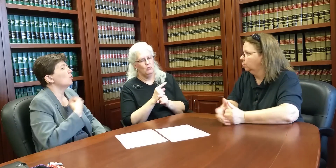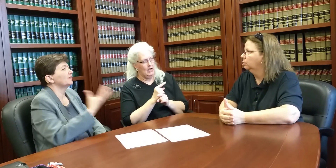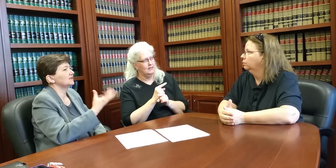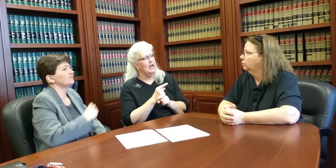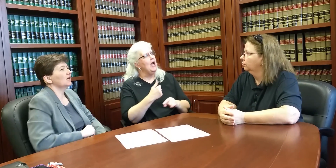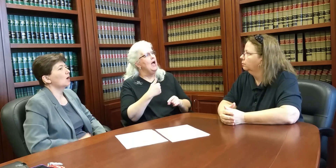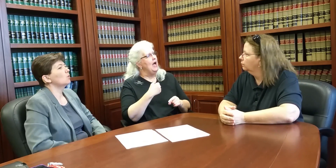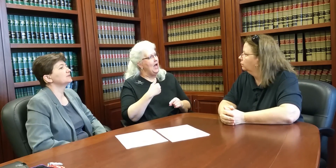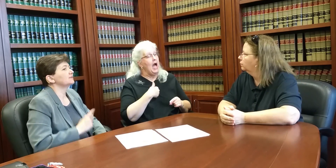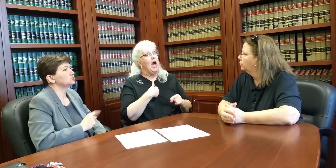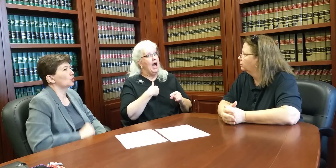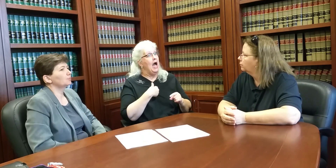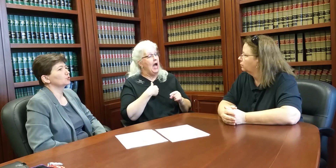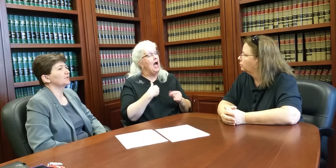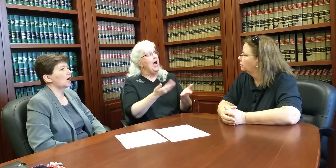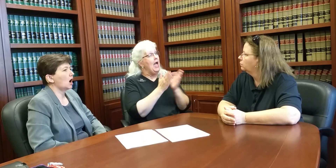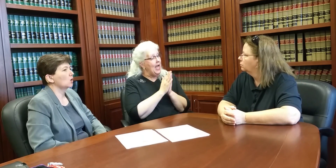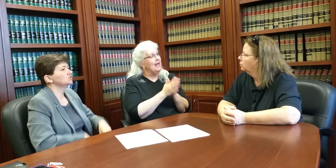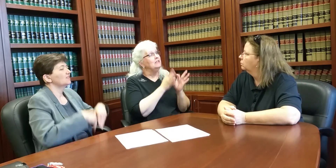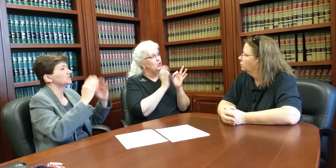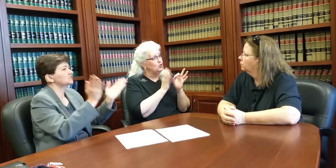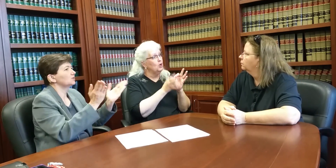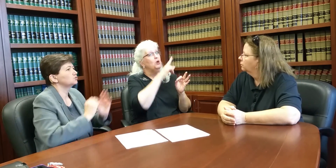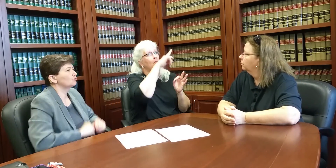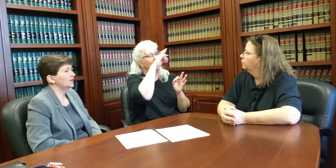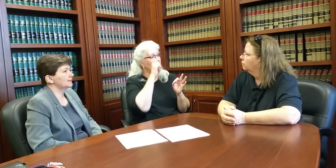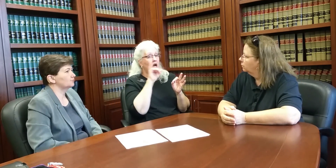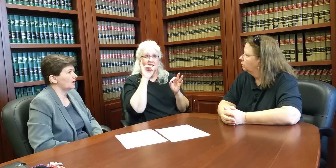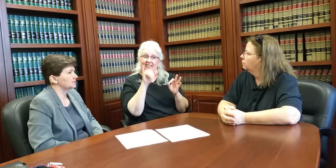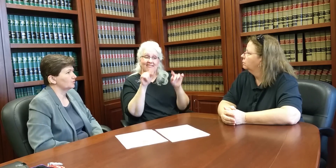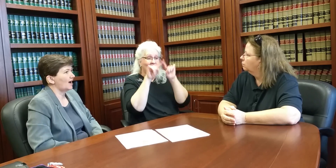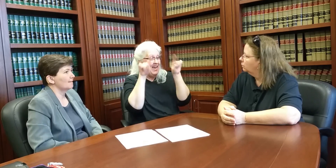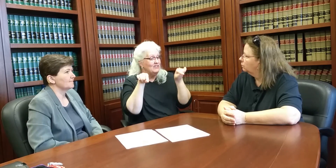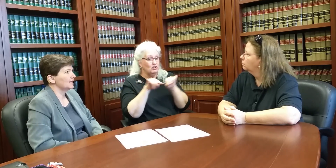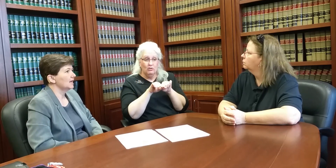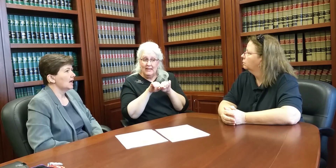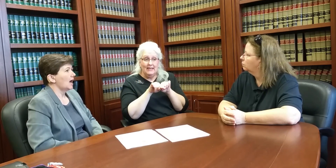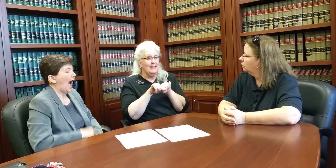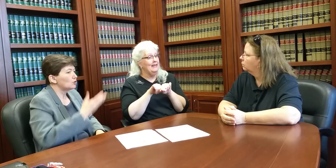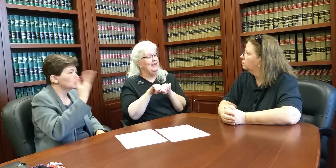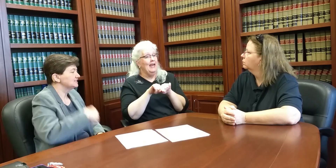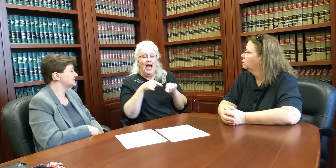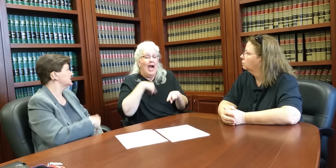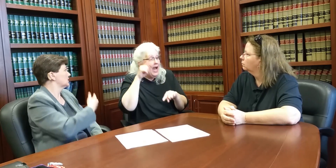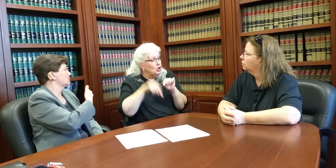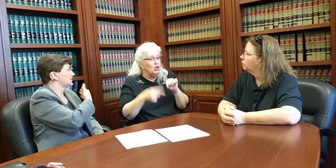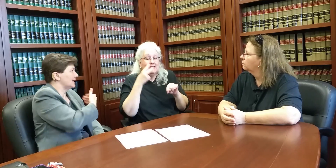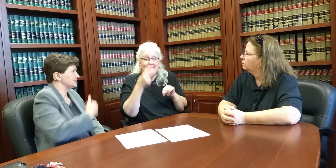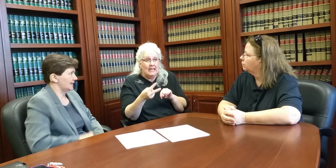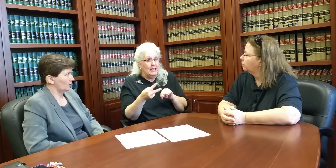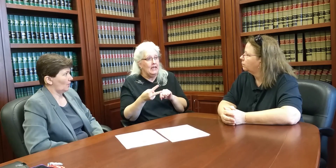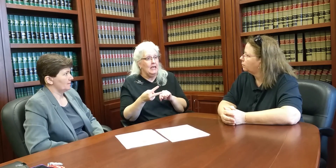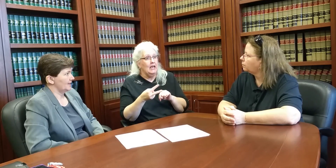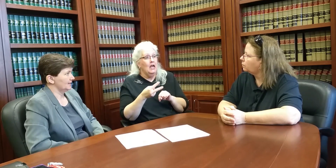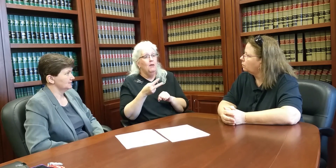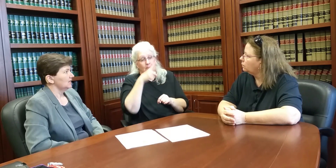wanted an interpreter because this little screen they tried to provide me, I couldn't see it laying down on the bed.